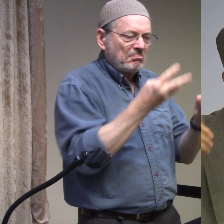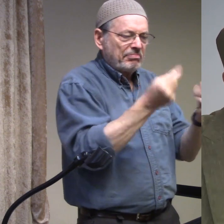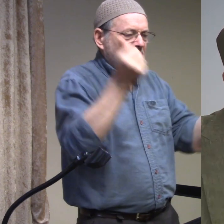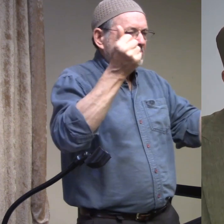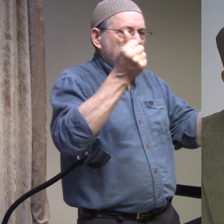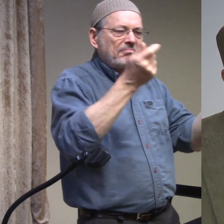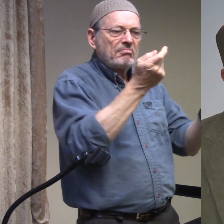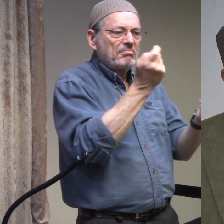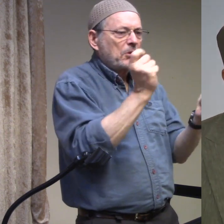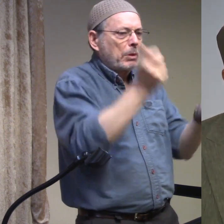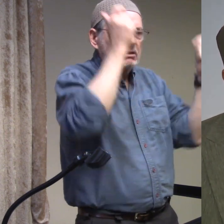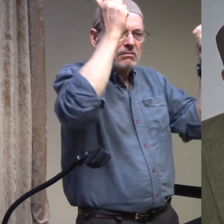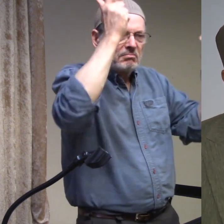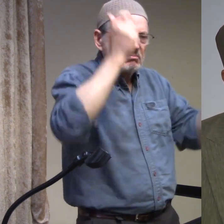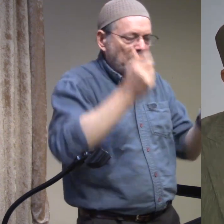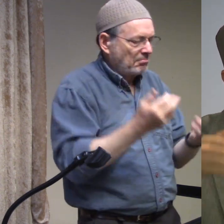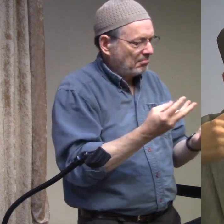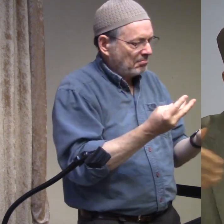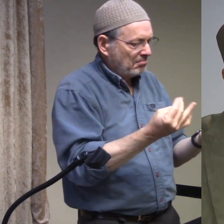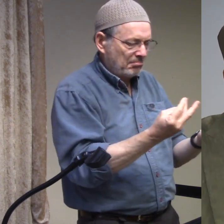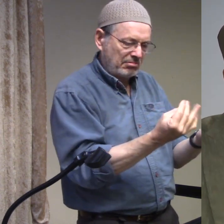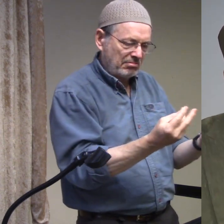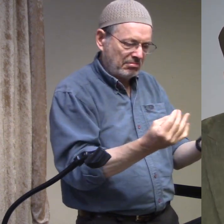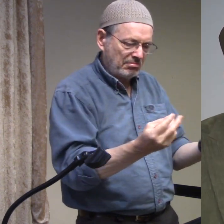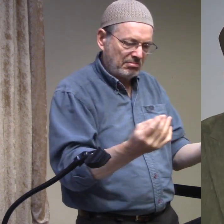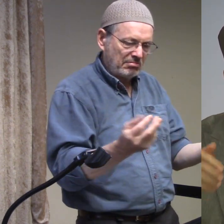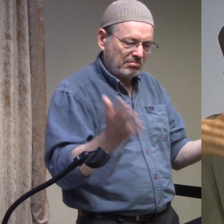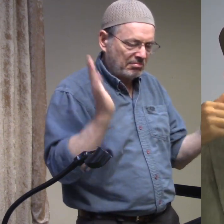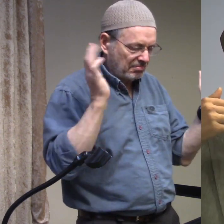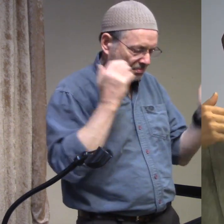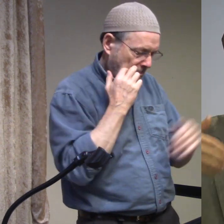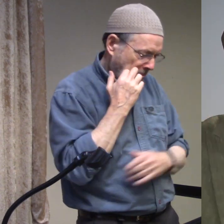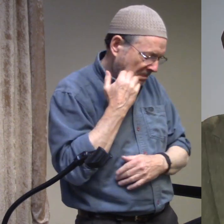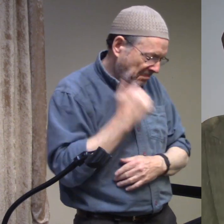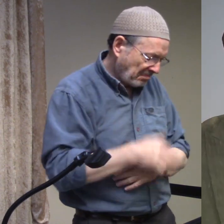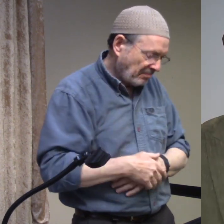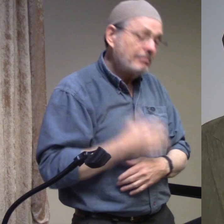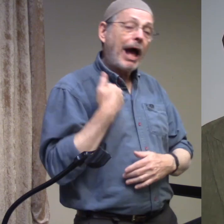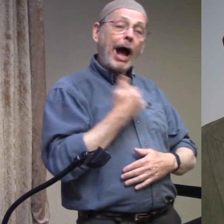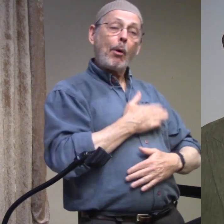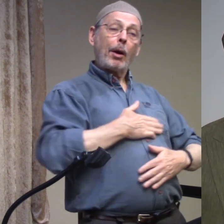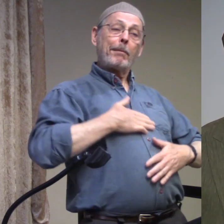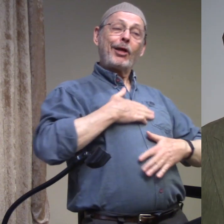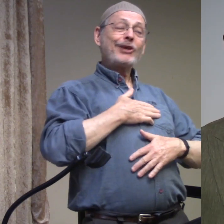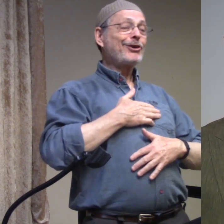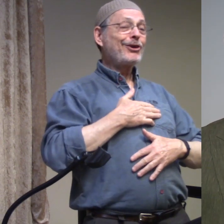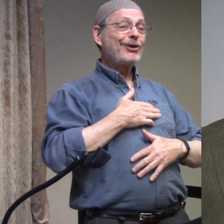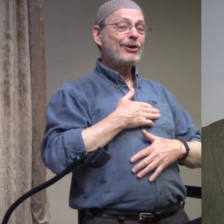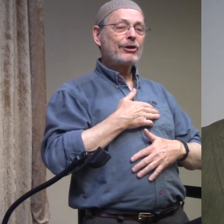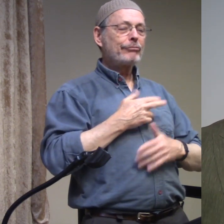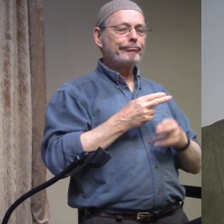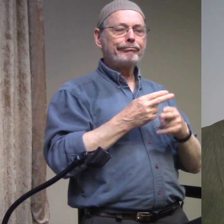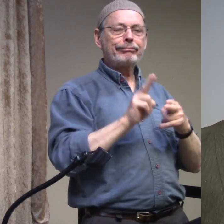disappears and vanishes. How quick this world vanishes, how the pleasures of this world vanishes.